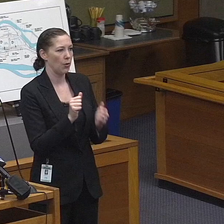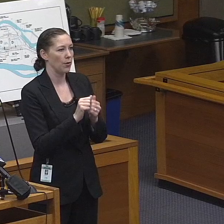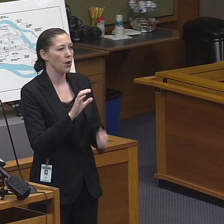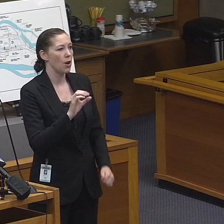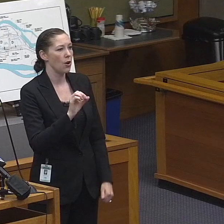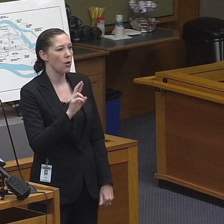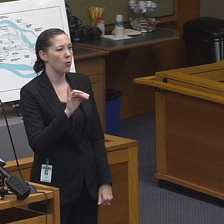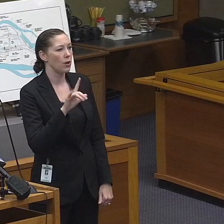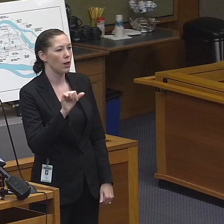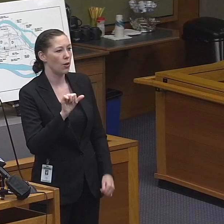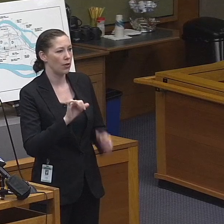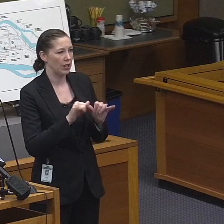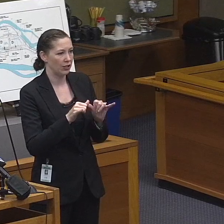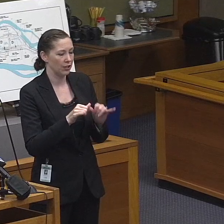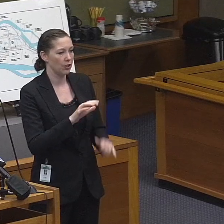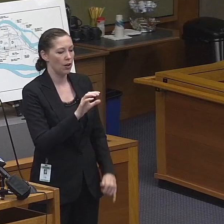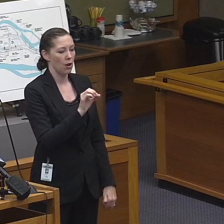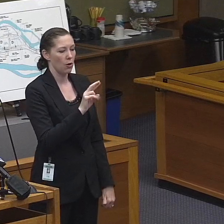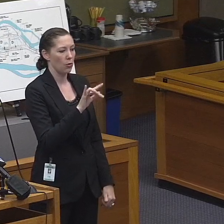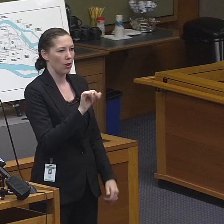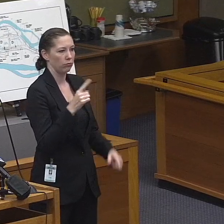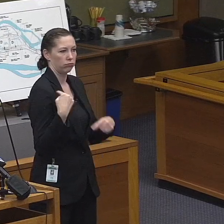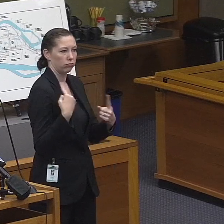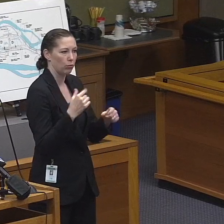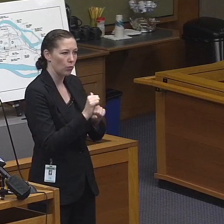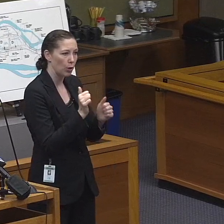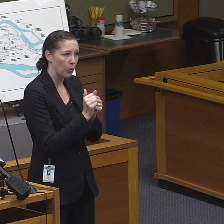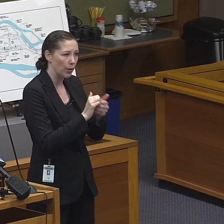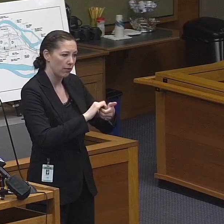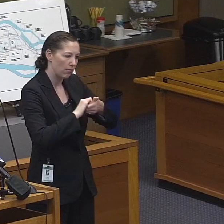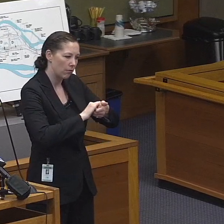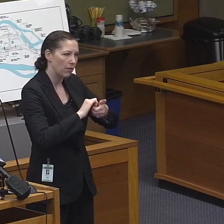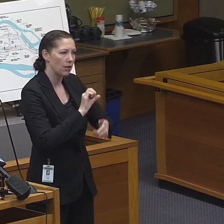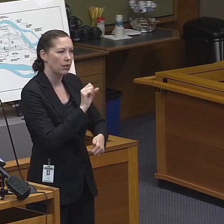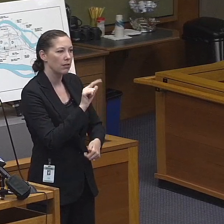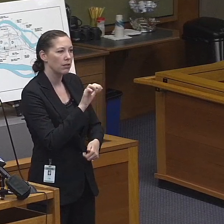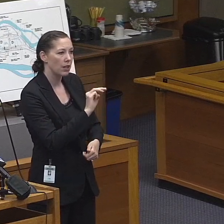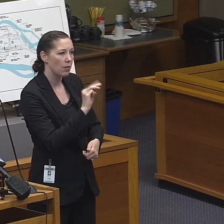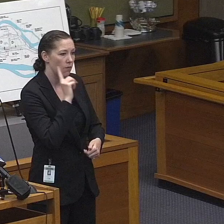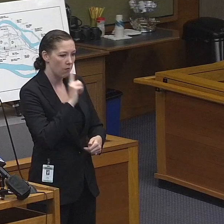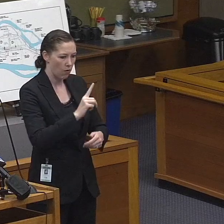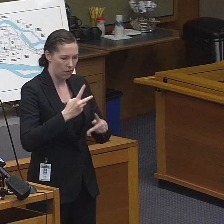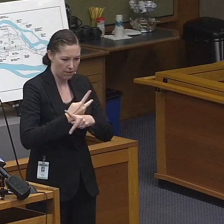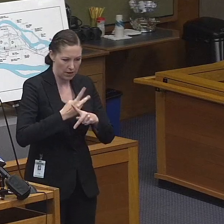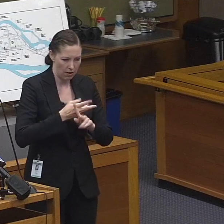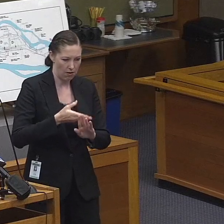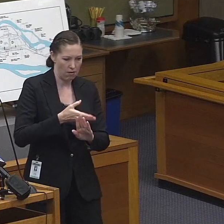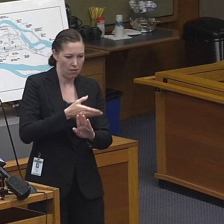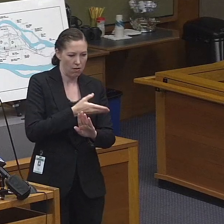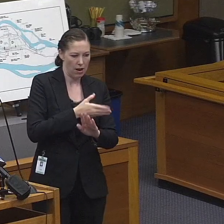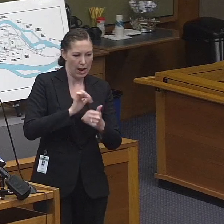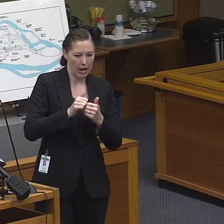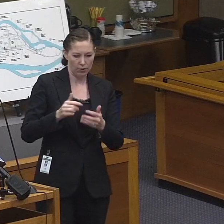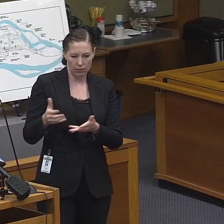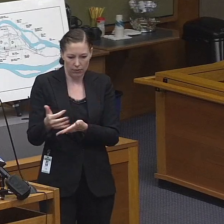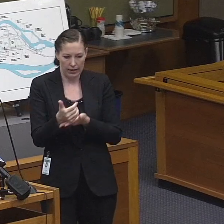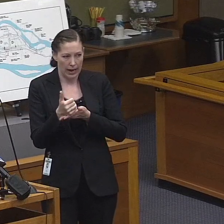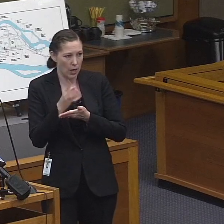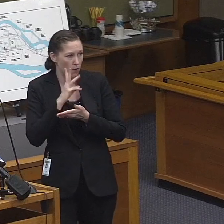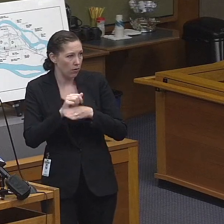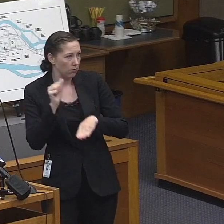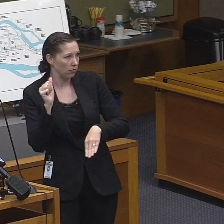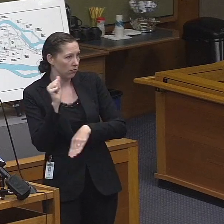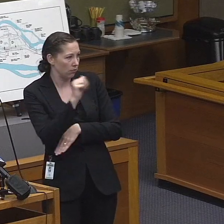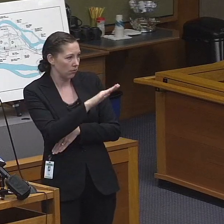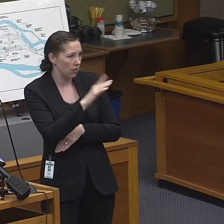Past couple weeks, Corello has been working in collaboration with the City of Salem to proactively ship samples of water that contained